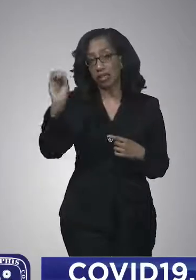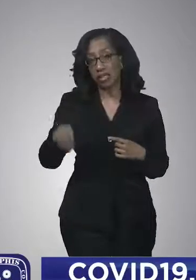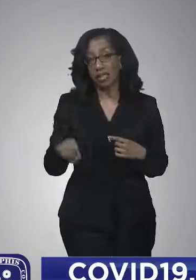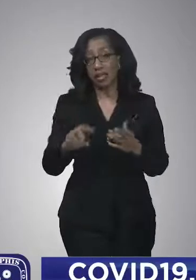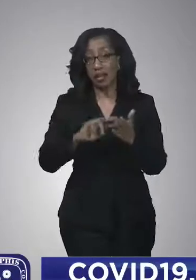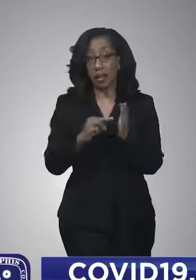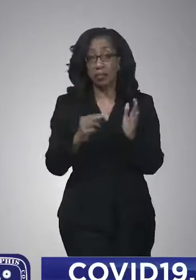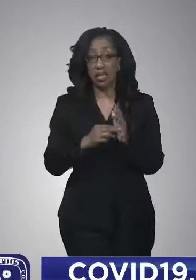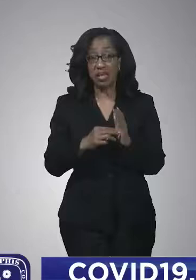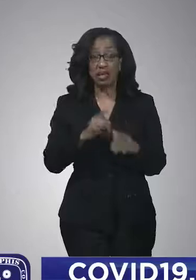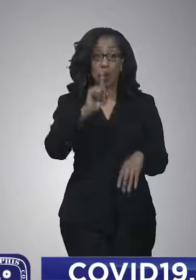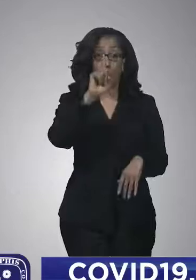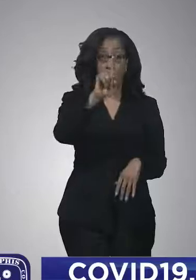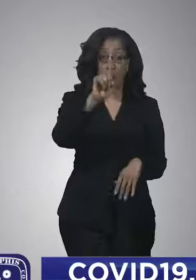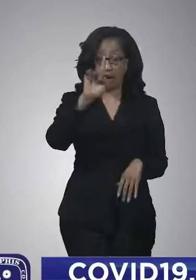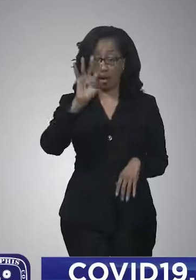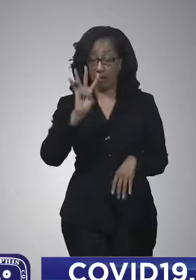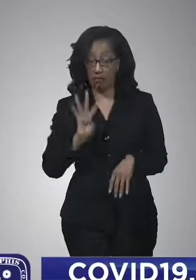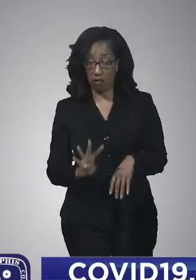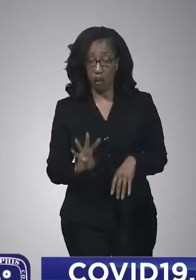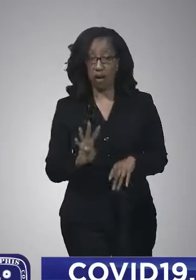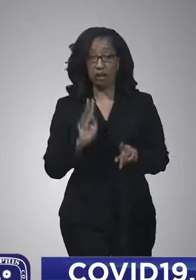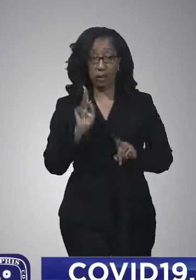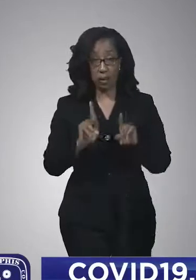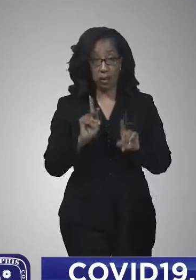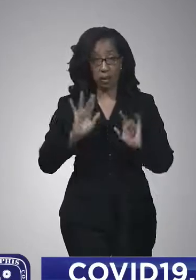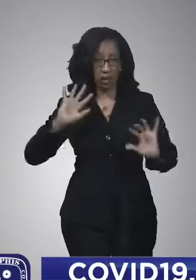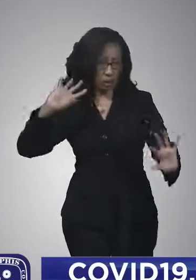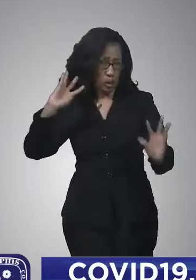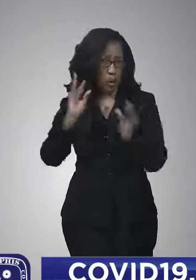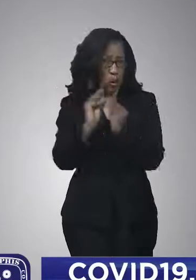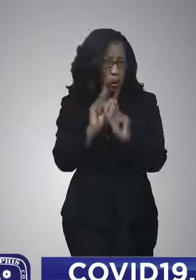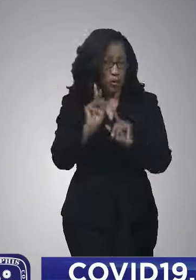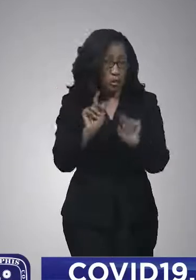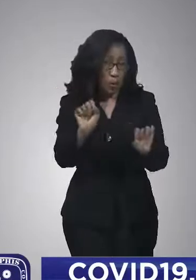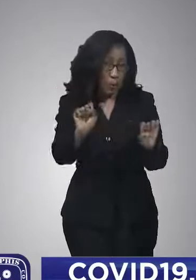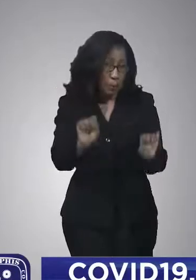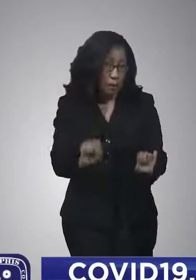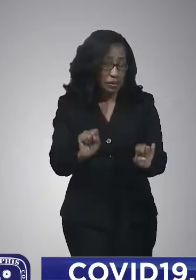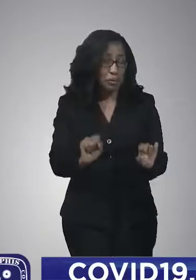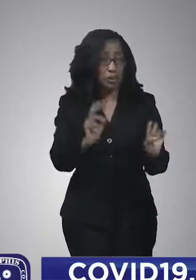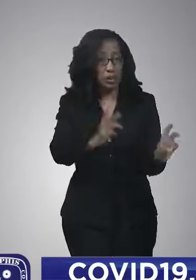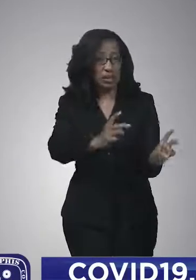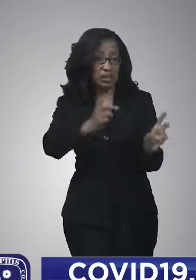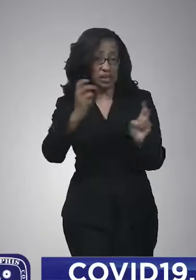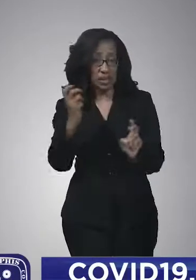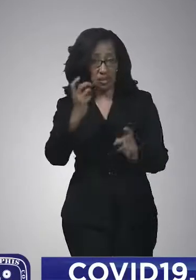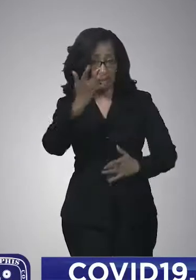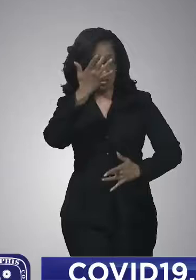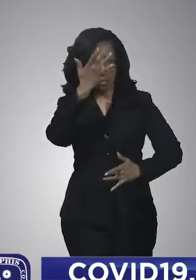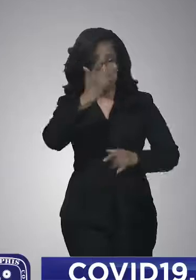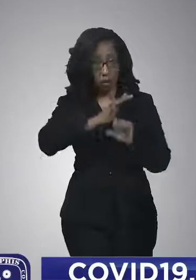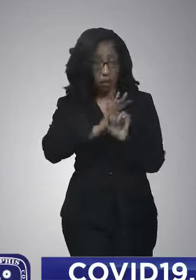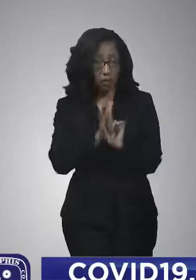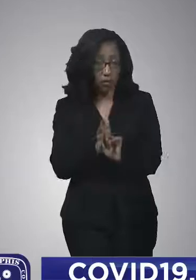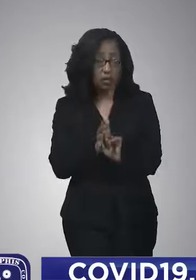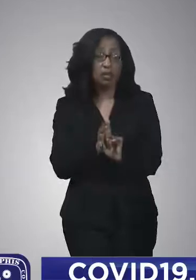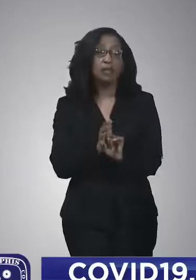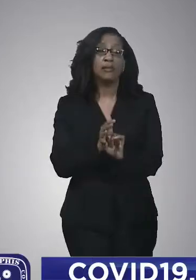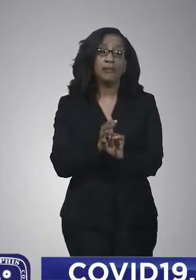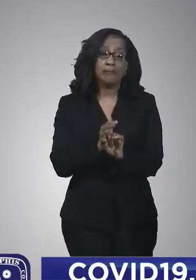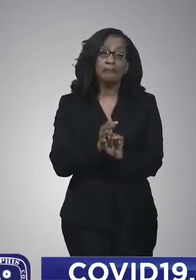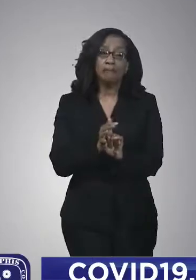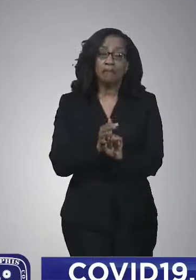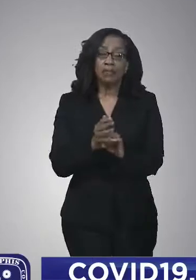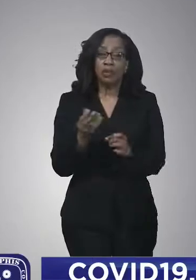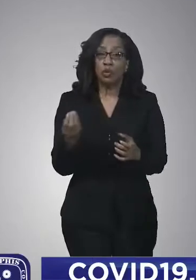in 4 of our population, total population, who could possibly be infected with COVID. So with all of